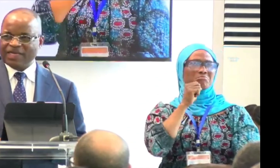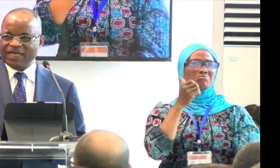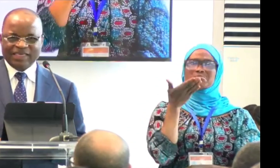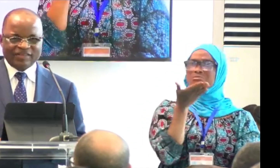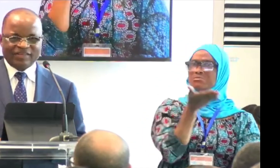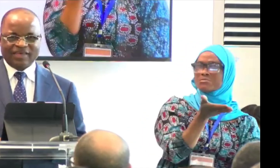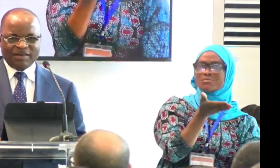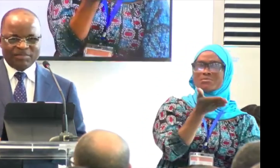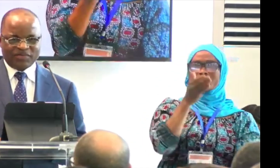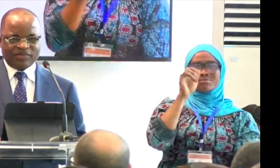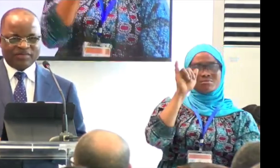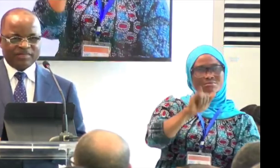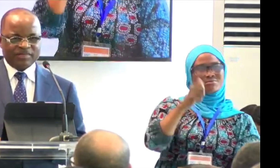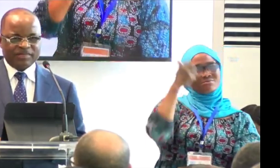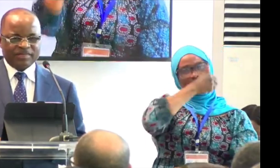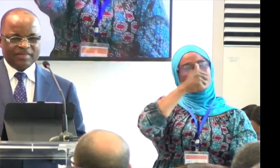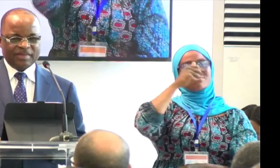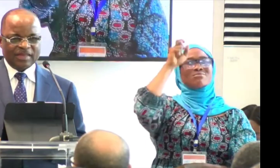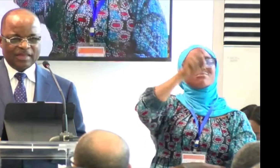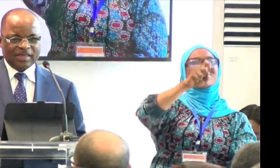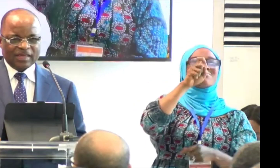the one that needs it the most.